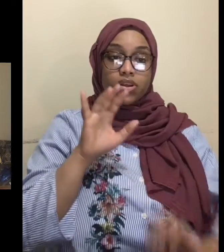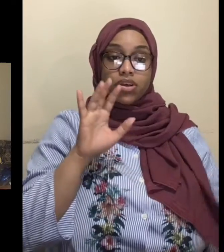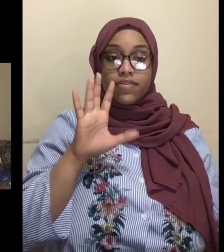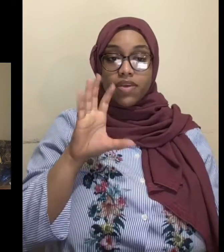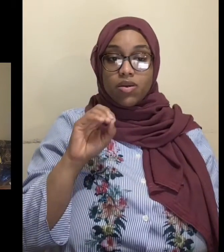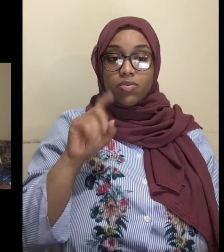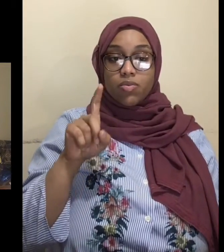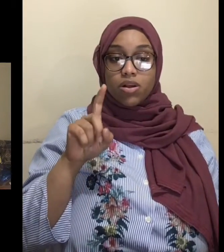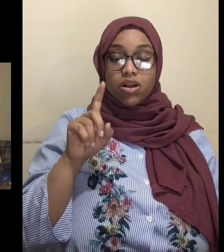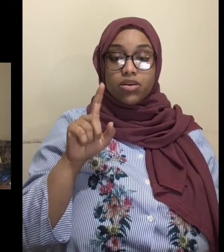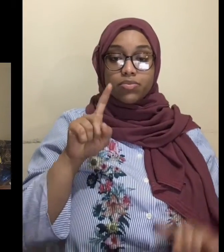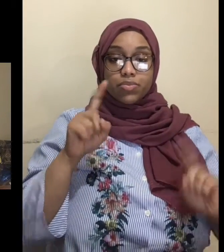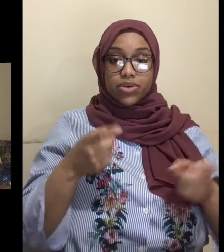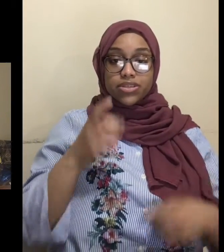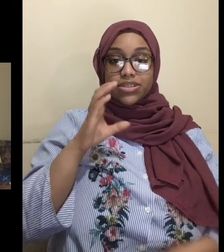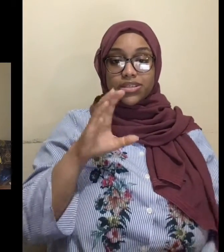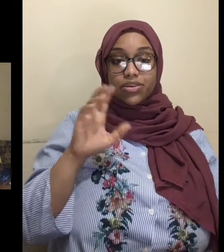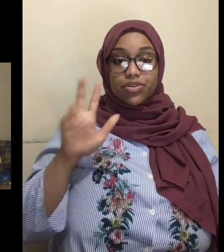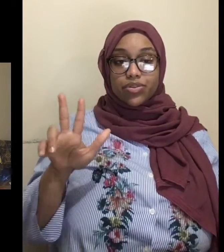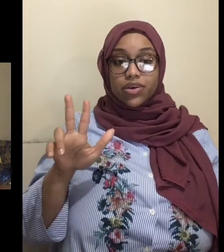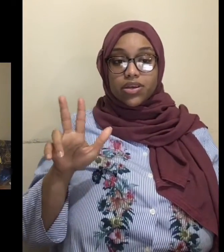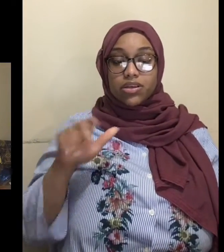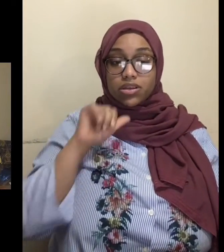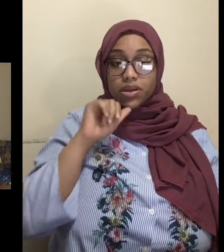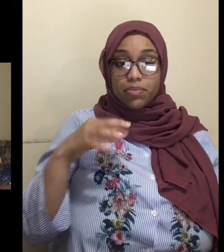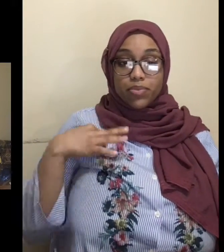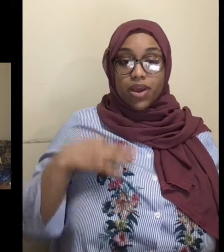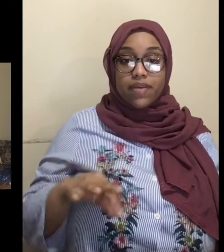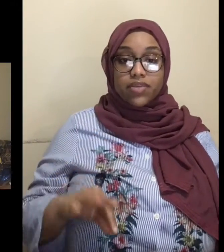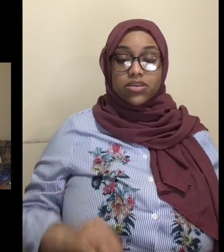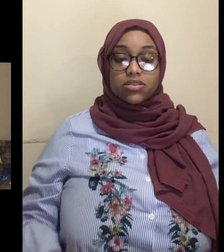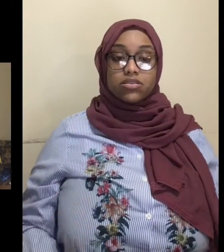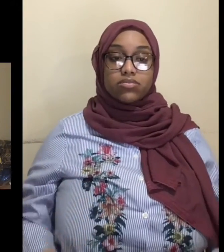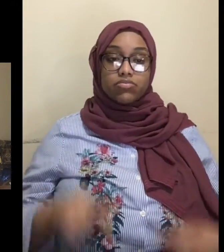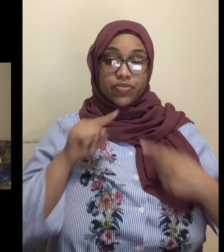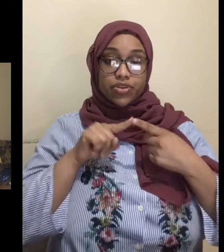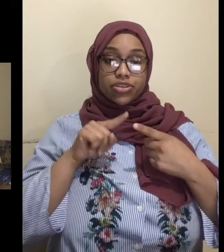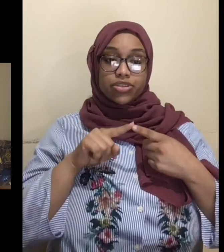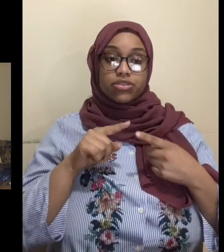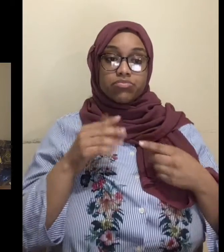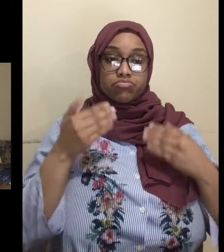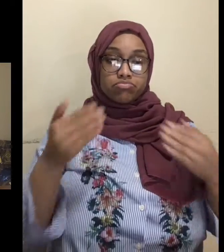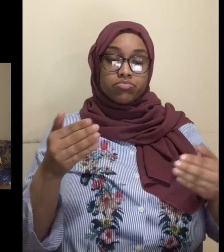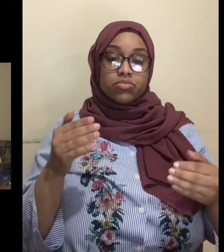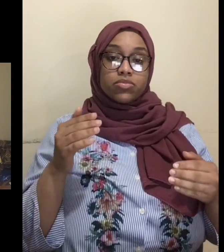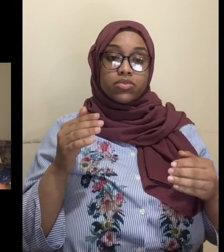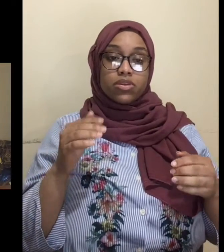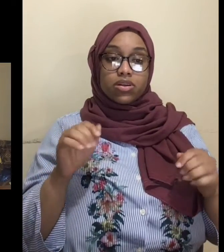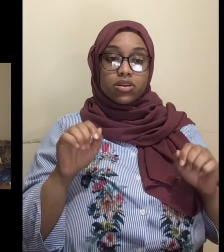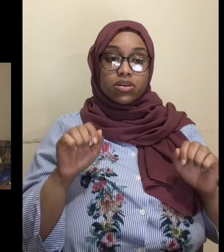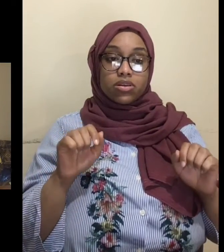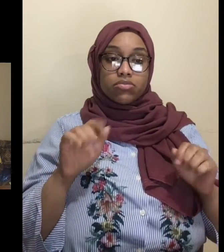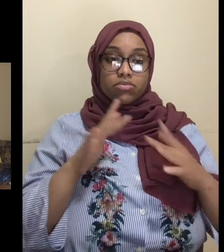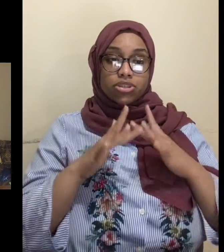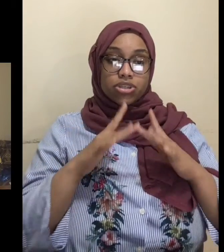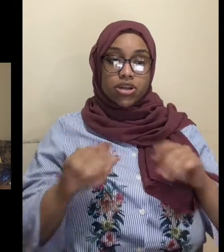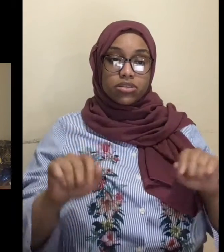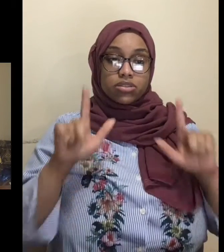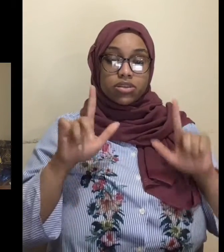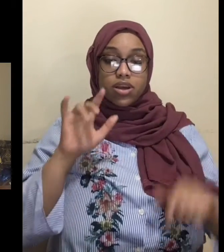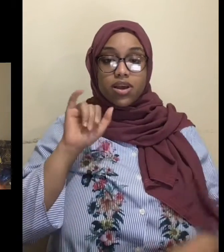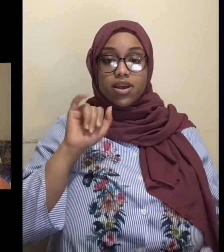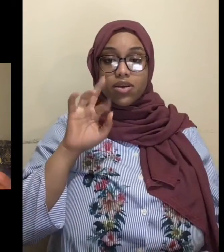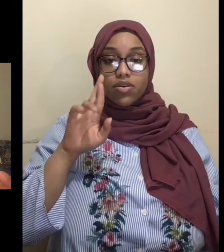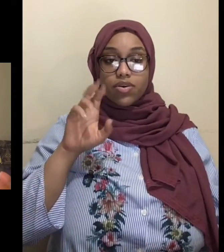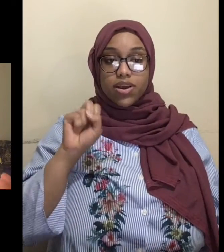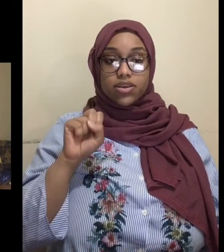nonprofits. Two, is research nonprofits, and here you'll learn what information you'll